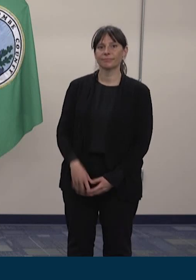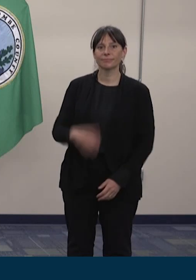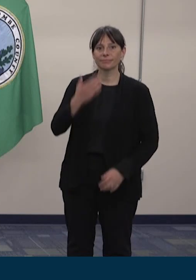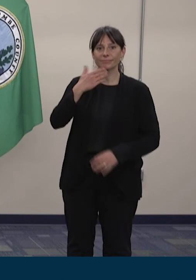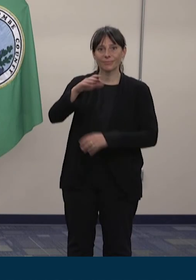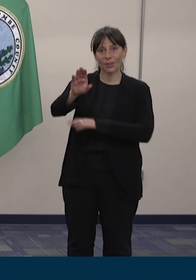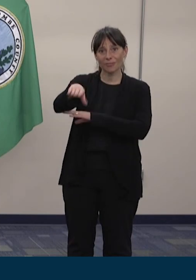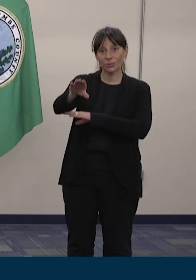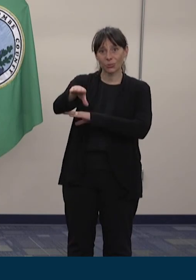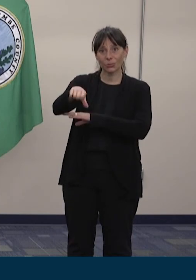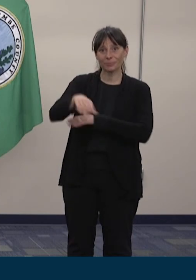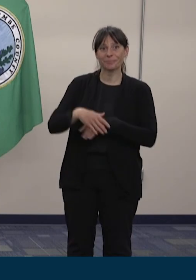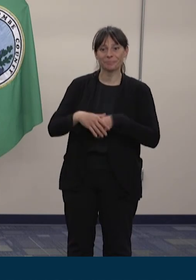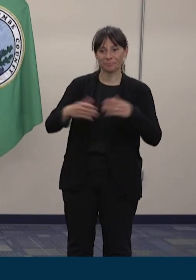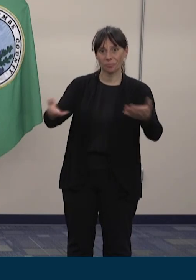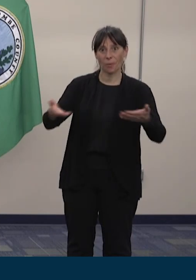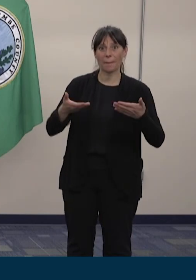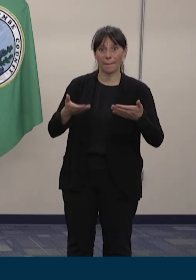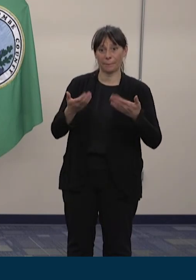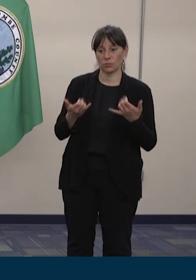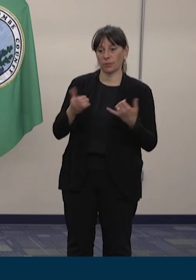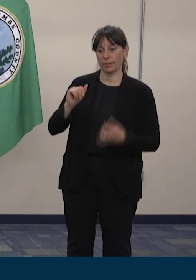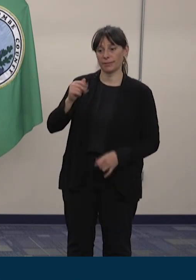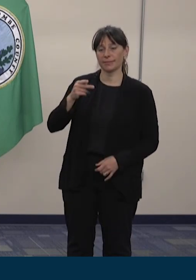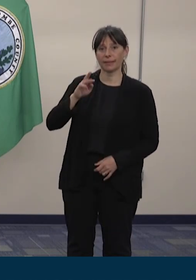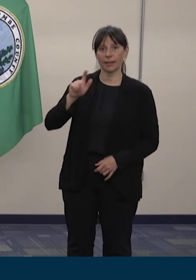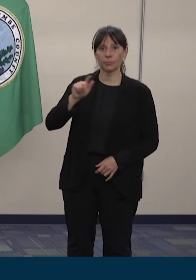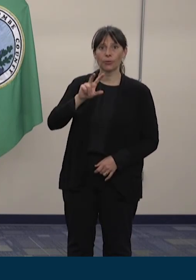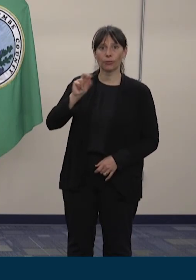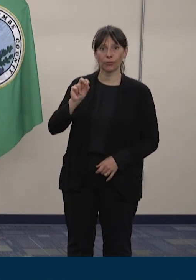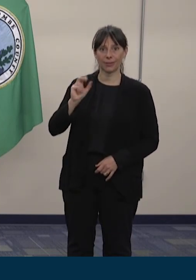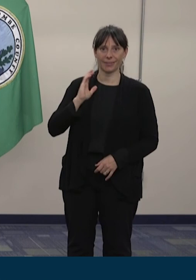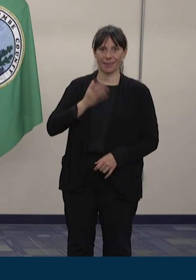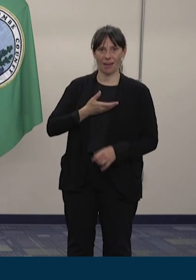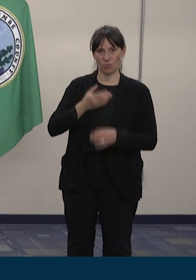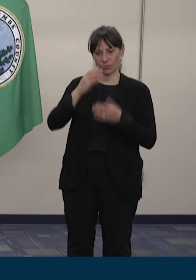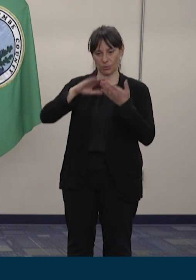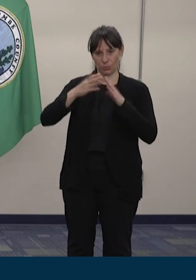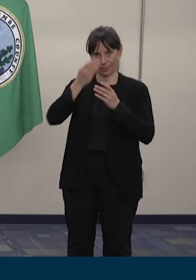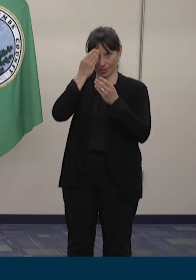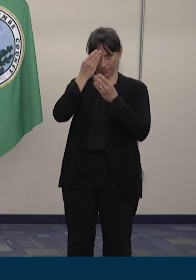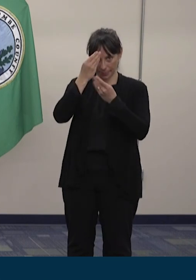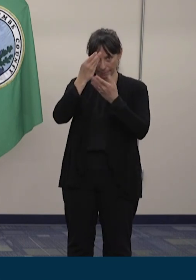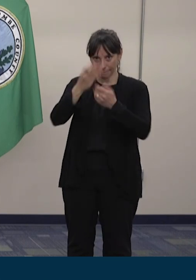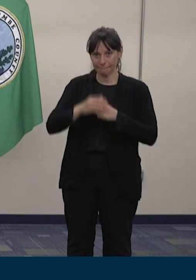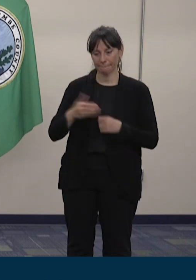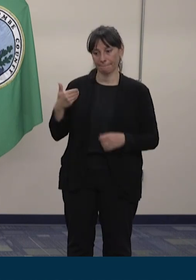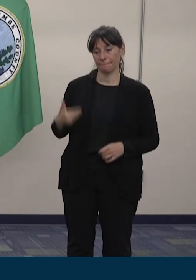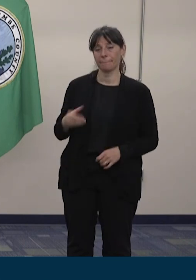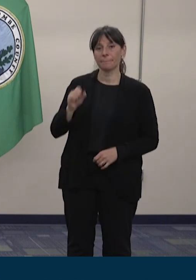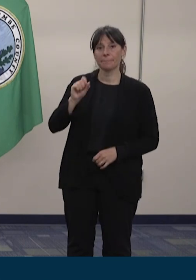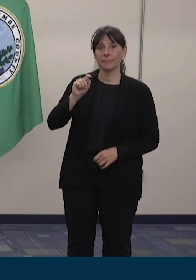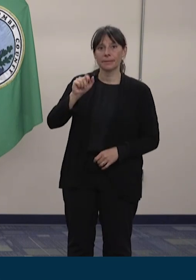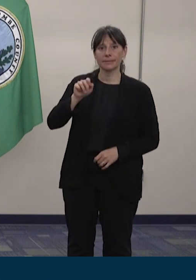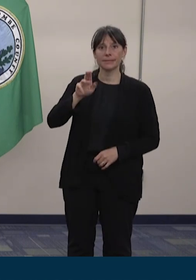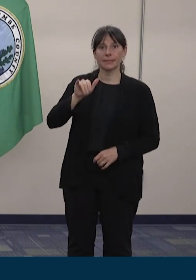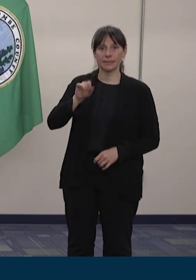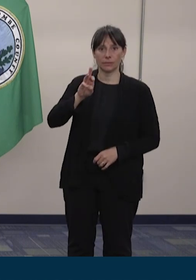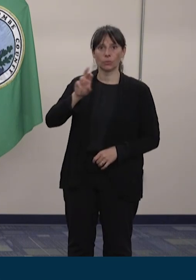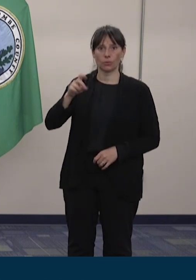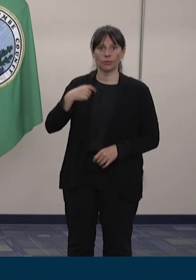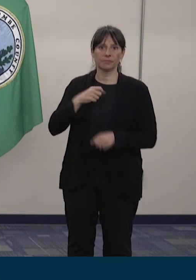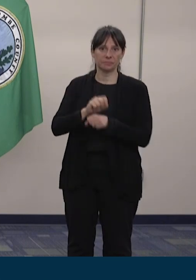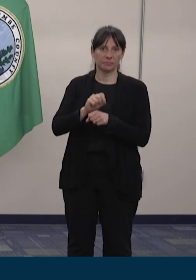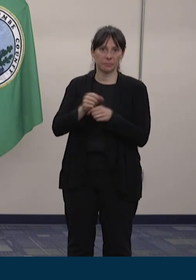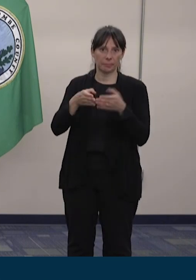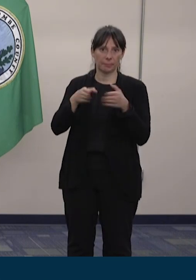Muy afternoon buenas and tardes y welcome to the bienvenidos April a la 30th actualización Community comunitaria Update. del 30 de abril. My name is Mi nombre Stacy es Wood, Stacy and Wood I'm a y Public soy Information